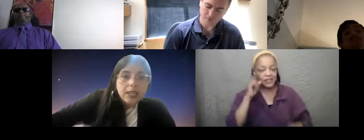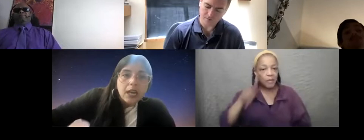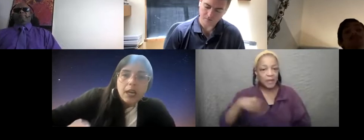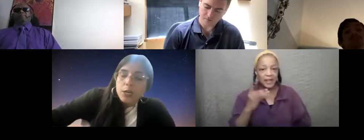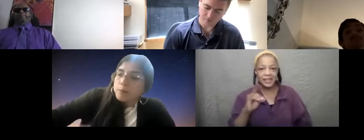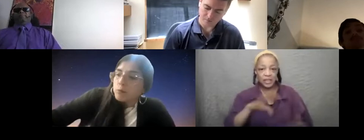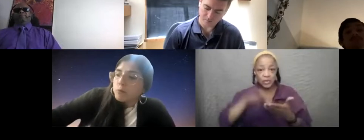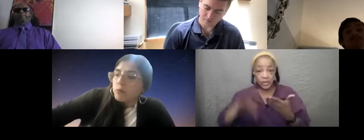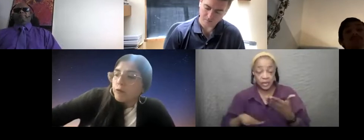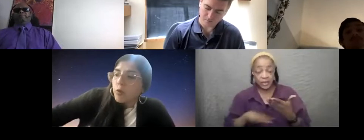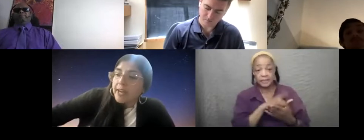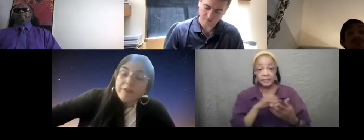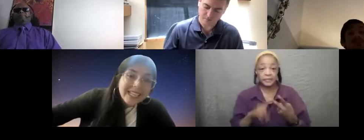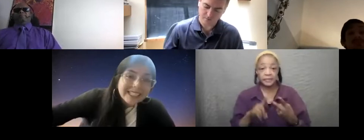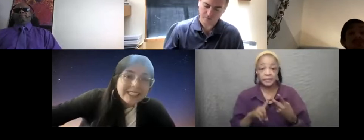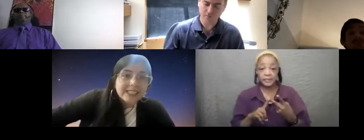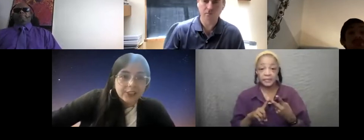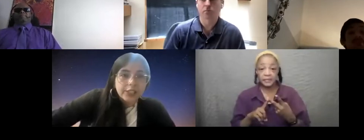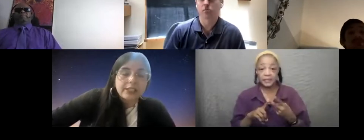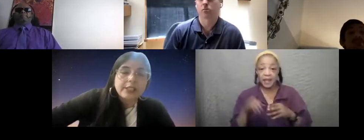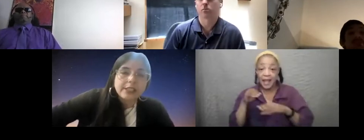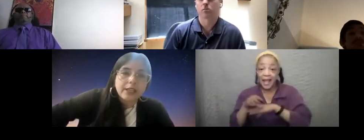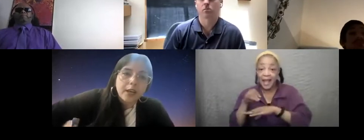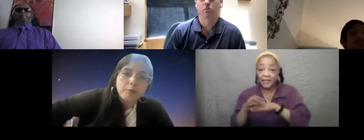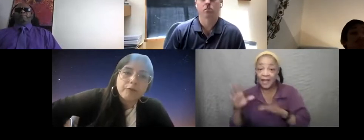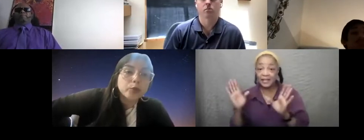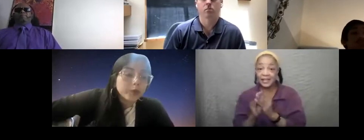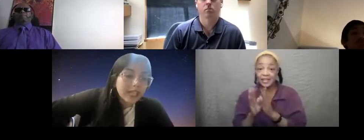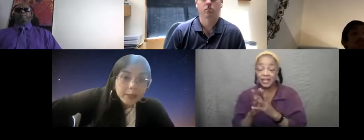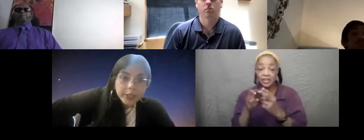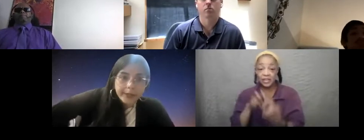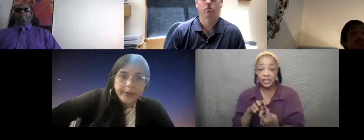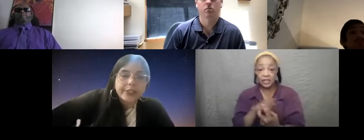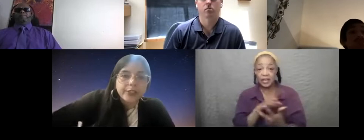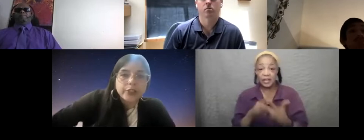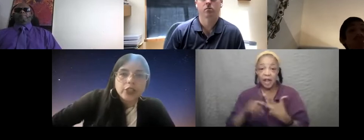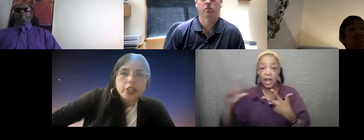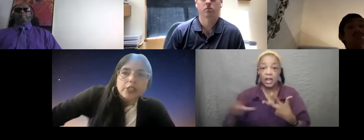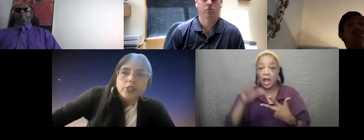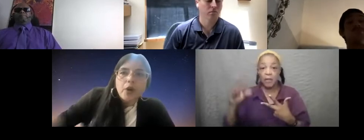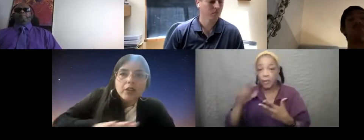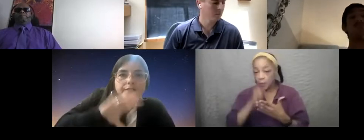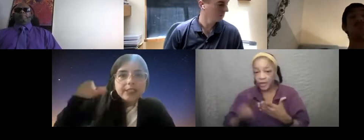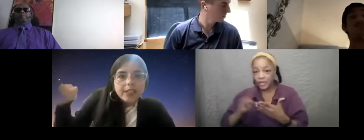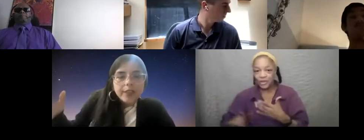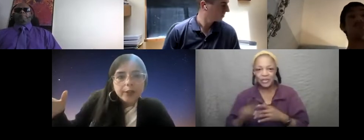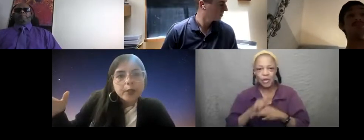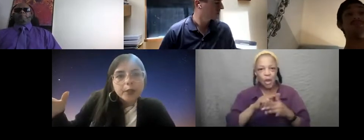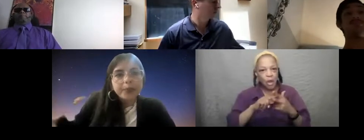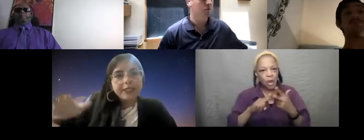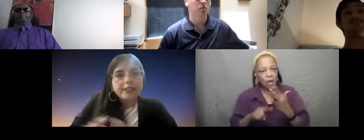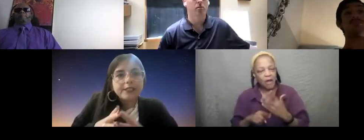students, for advising sessions, for library research. So all of these